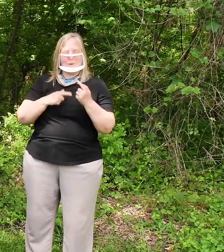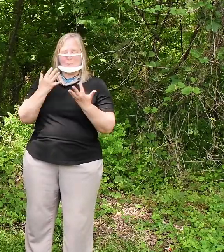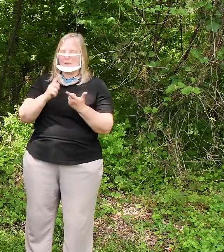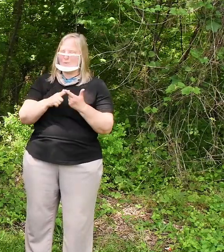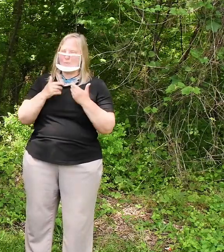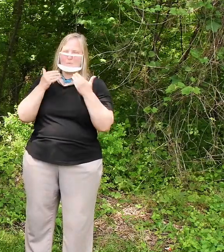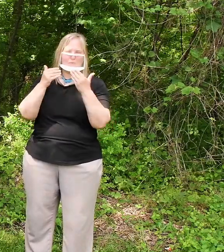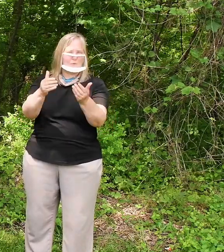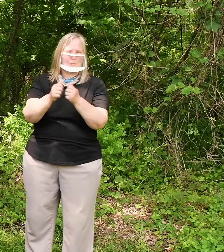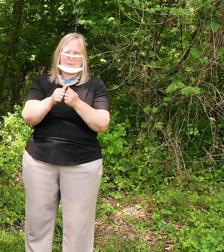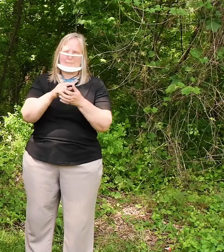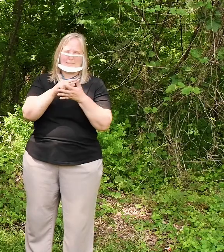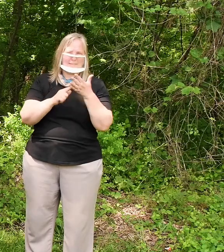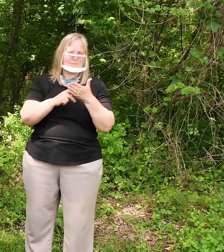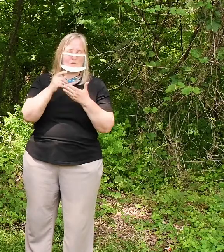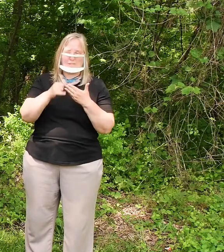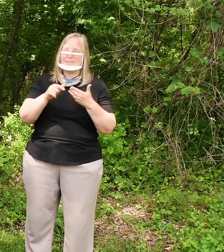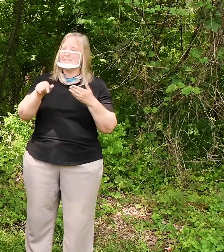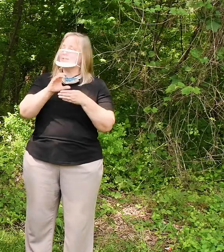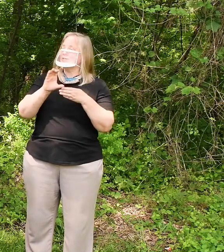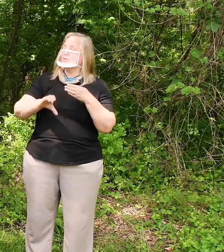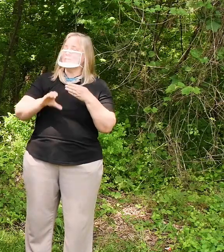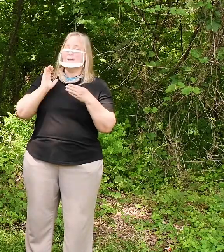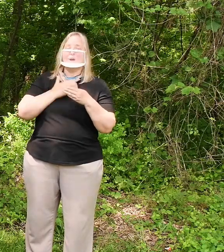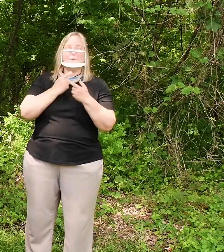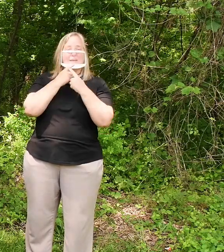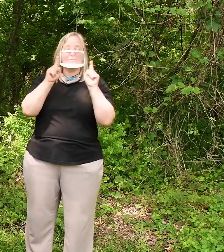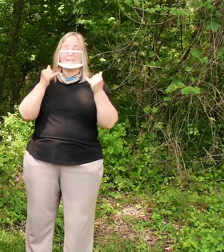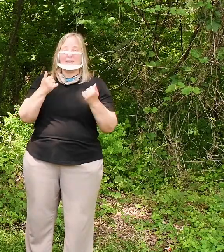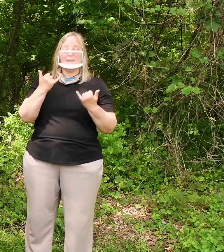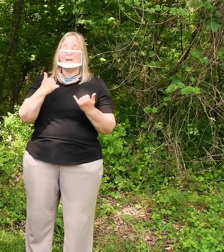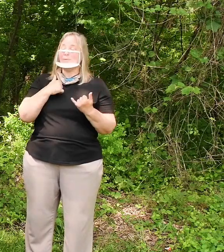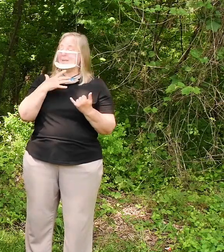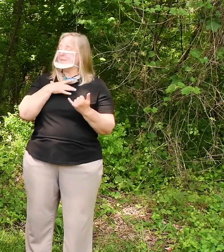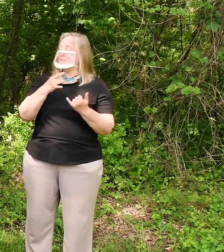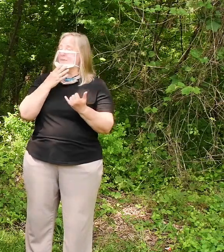with these projects. This concludes our announcement for today, and I would like to